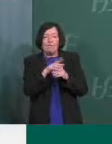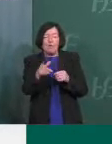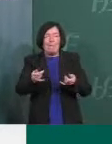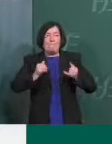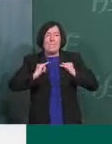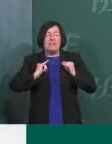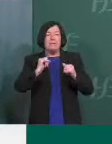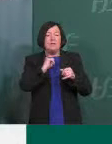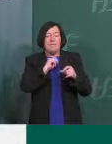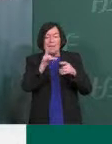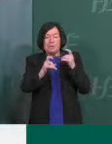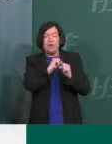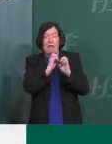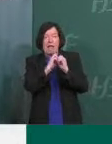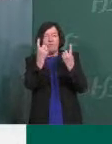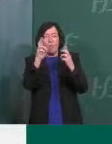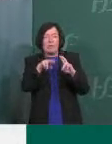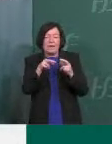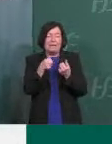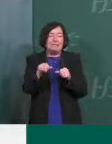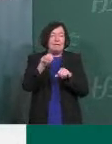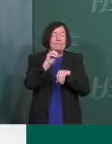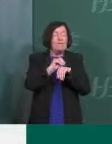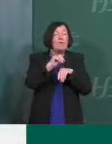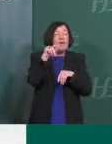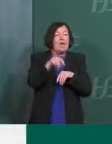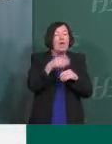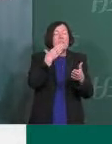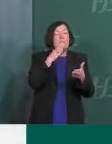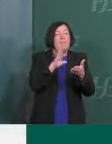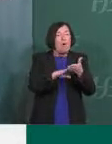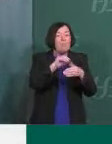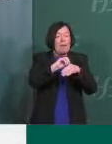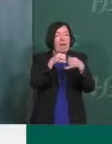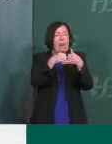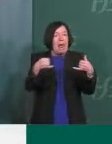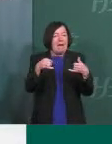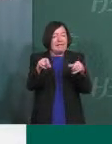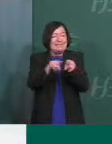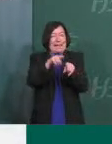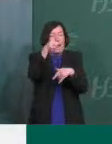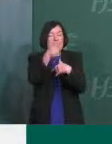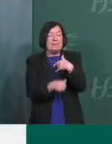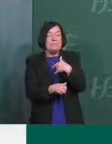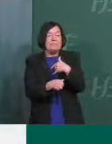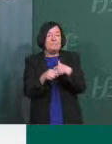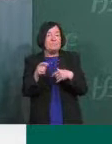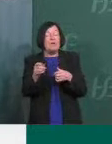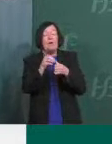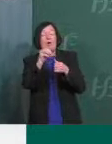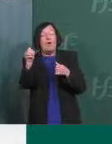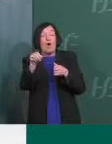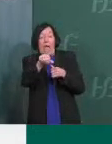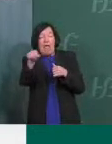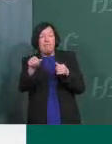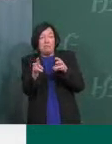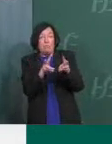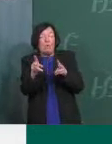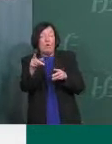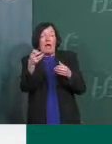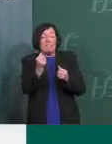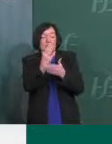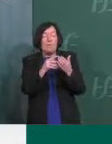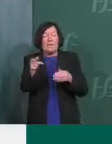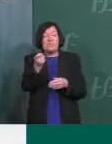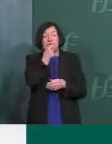capacity to make sure that everyone can get an online appointment within the same day. Pop-up sites do continue to operate. There are a number